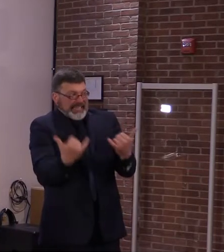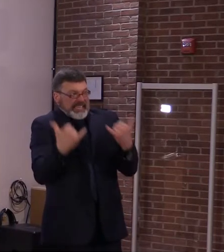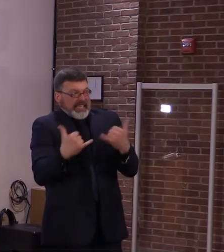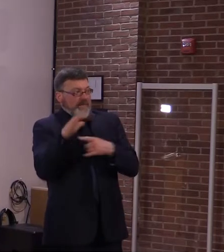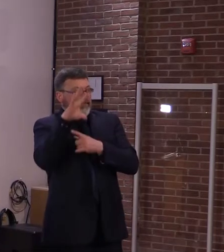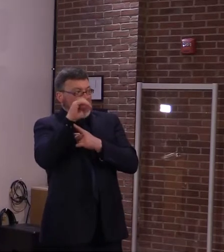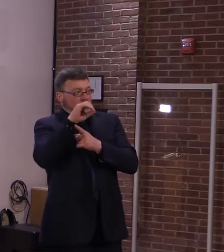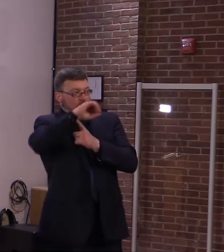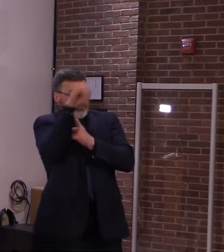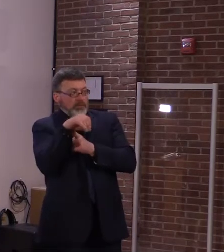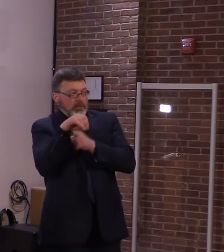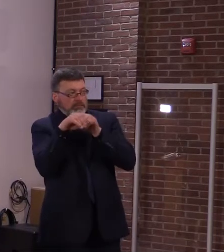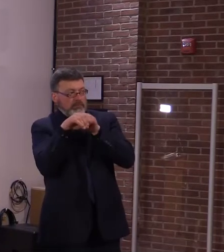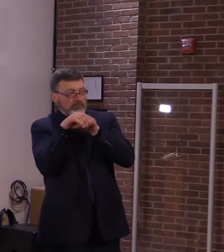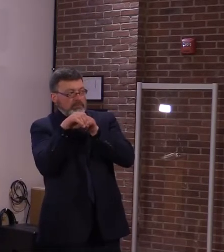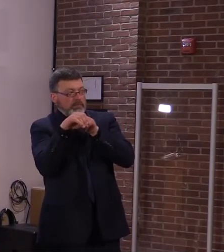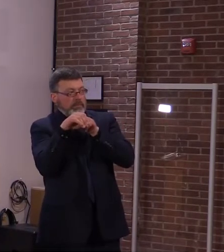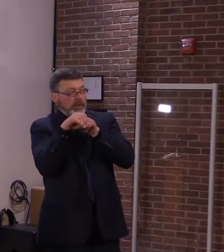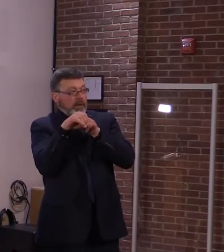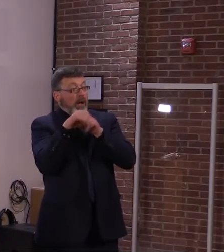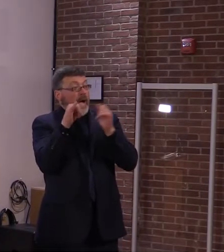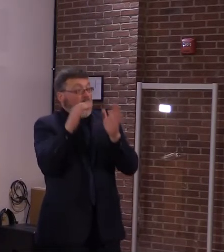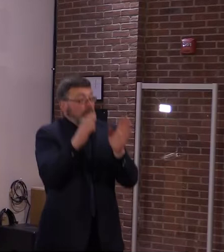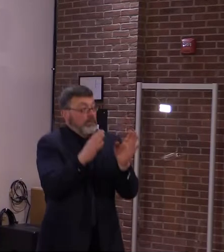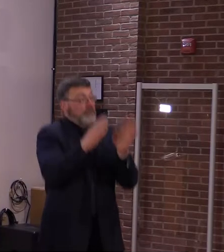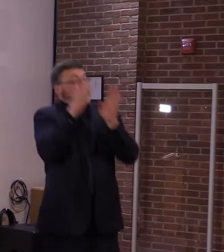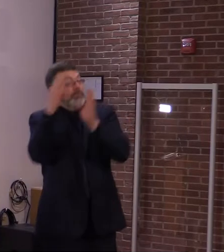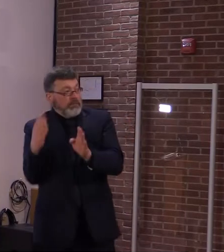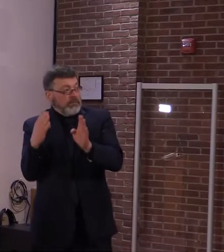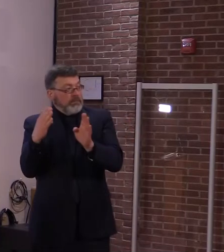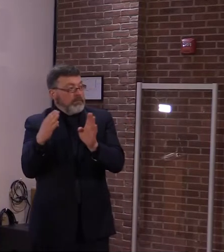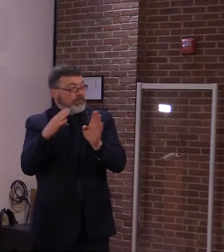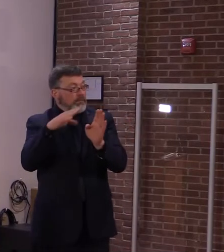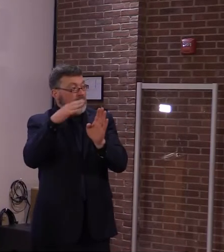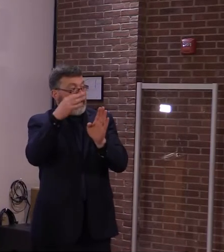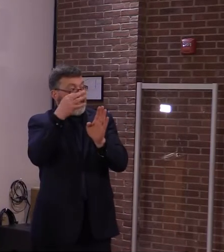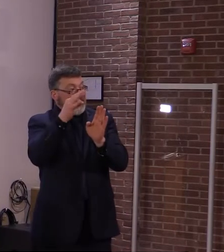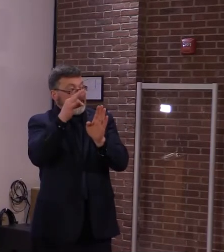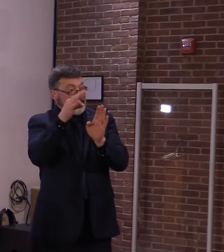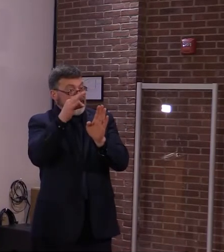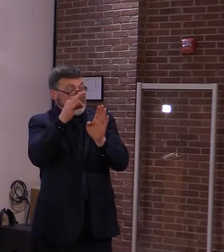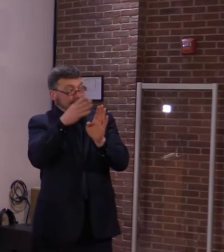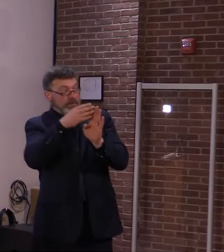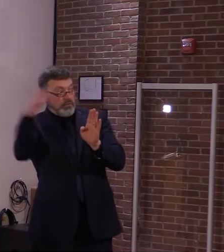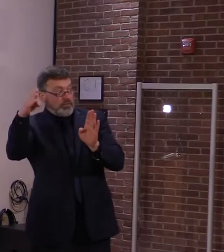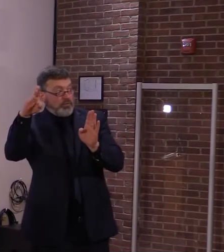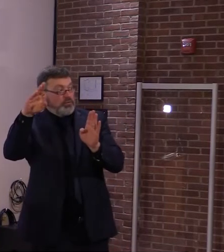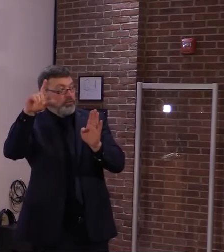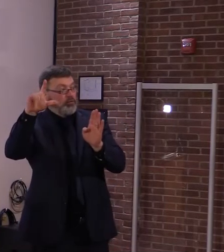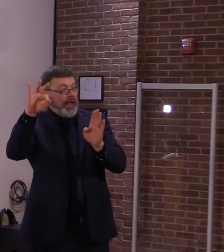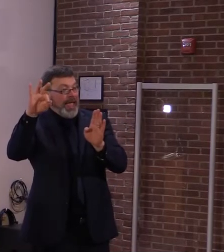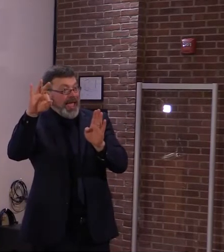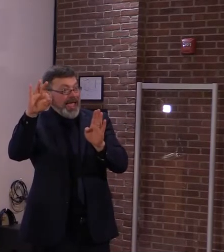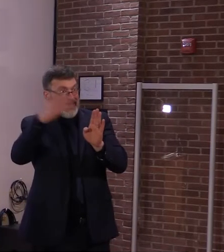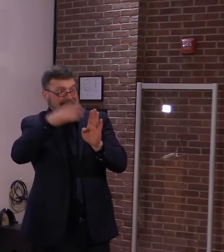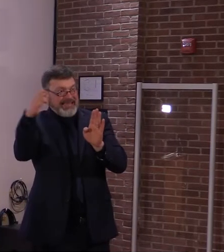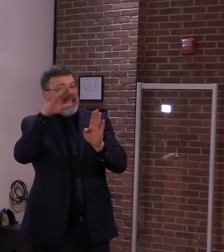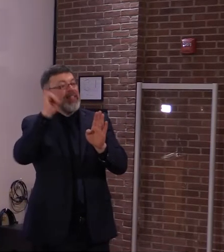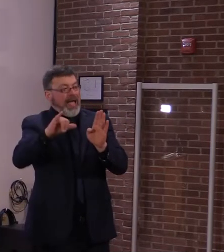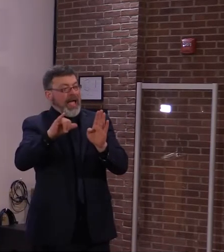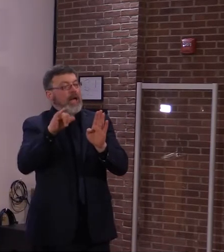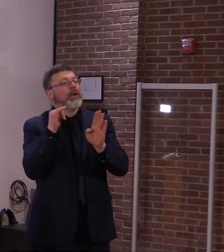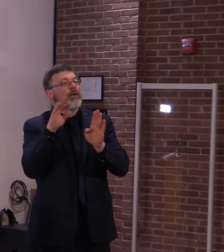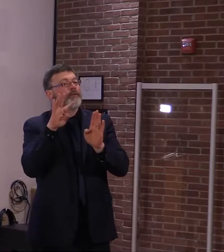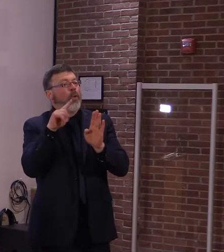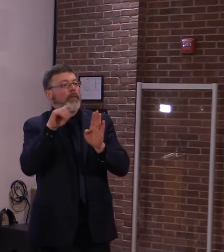41% going up to age 29. So certainly we, and I do